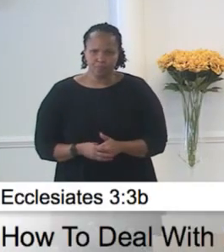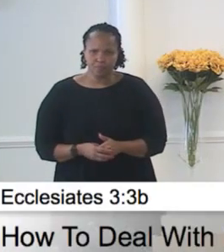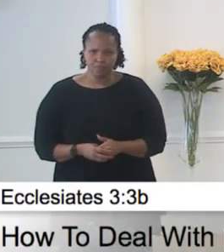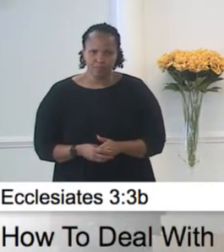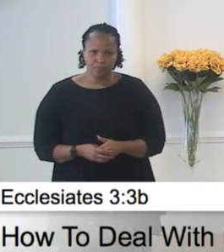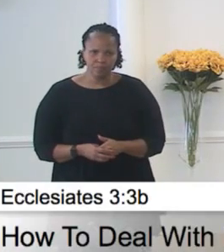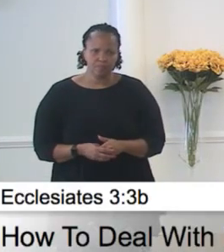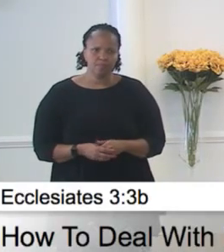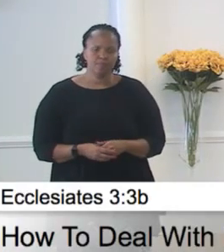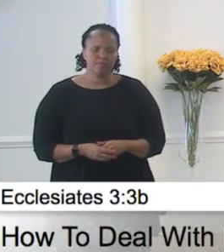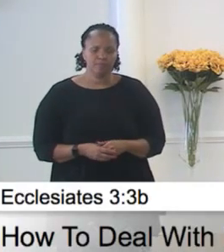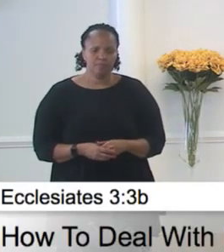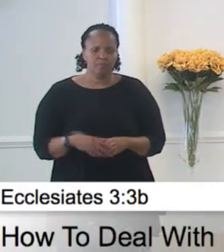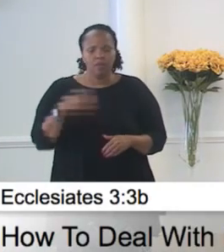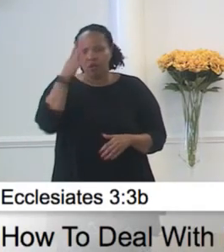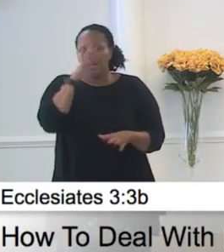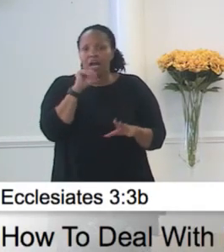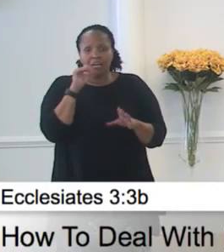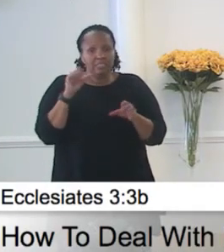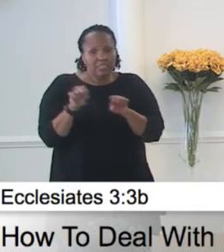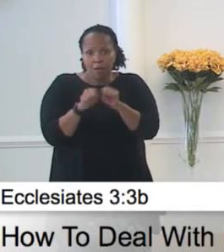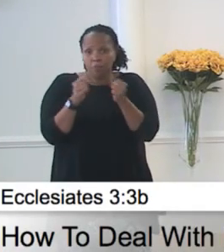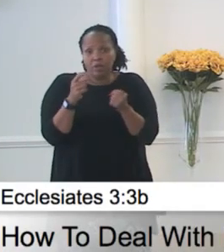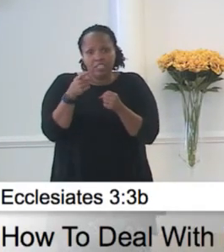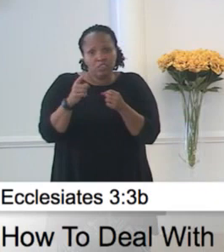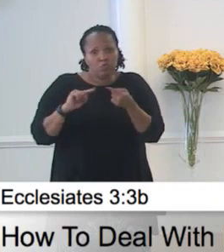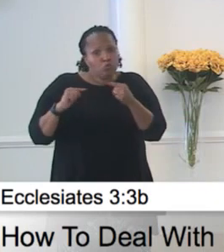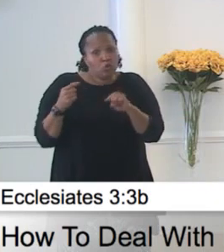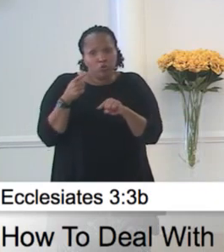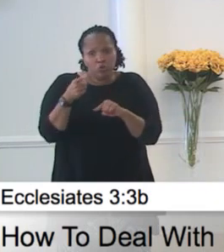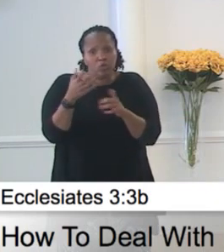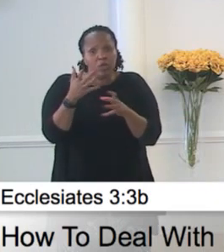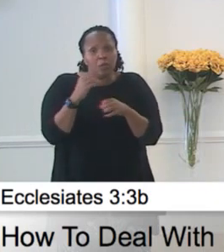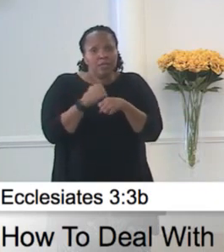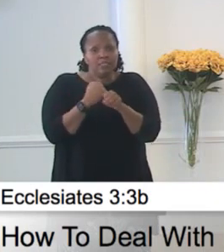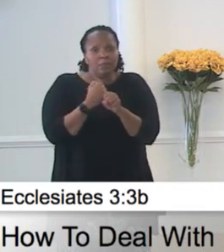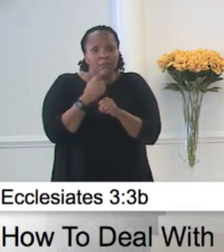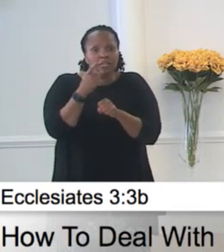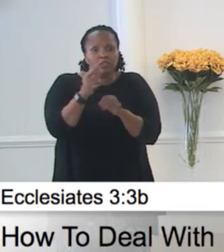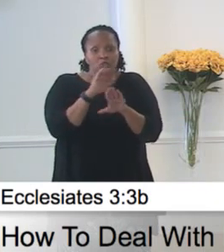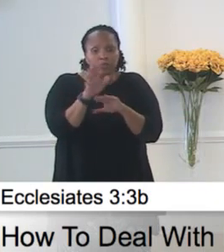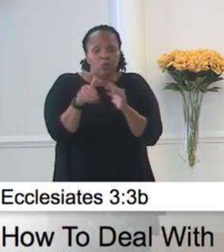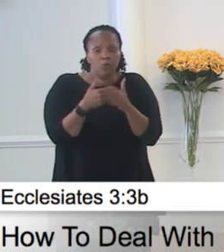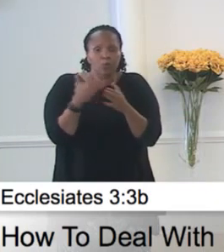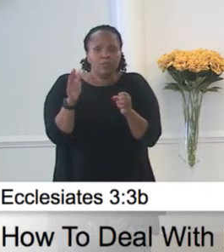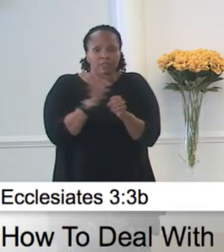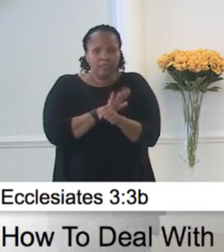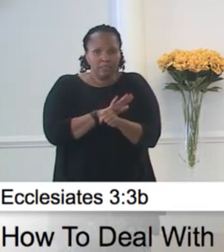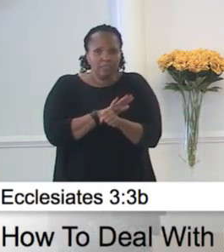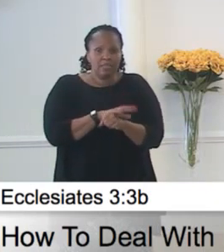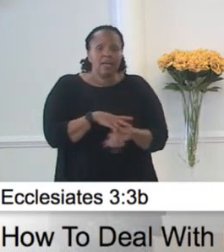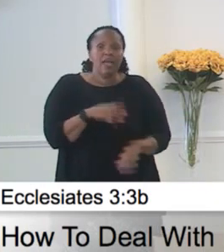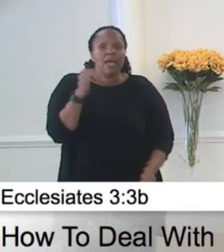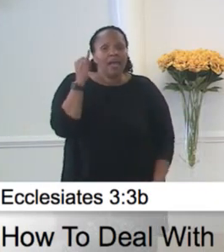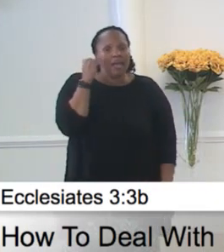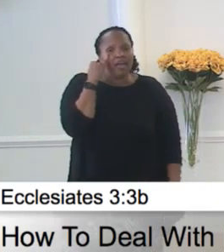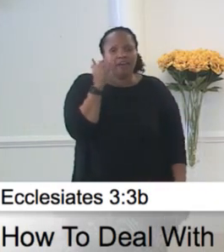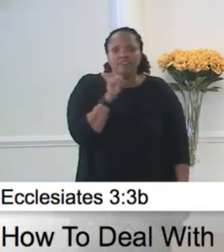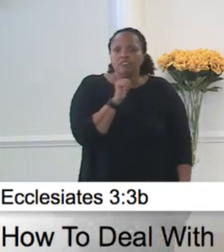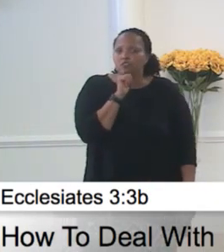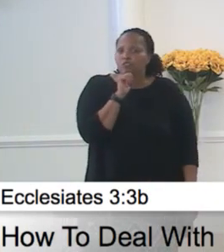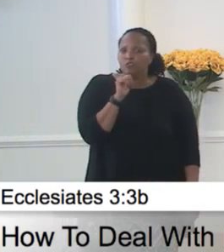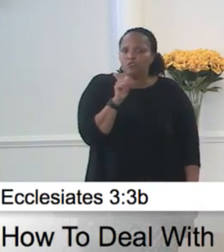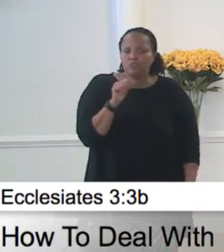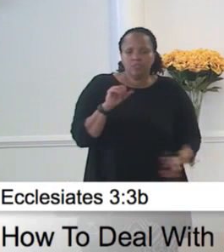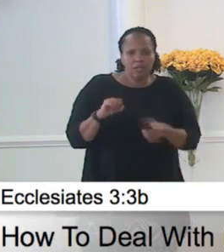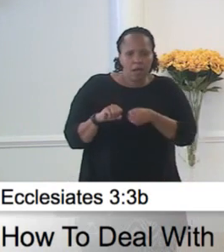God isn't breaking me to shatter me, but breaking me to make me whole. Listen, if I'm not broken